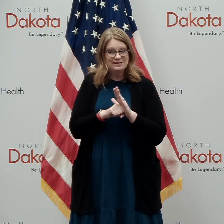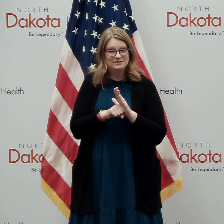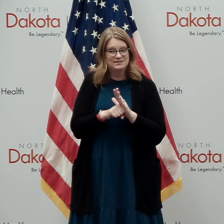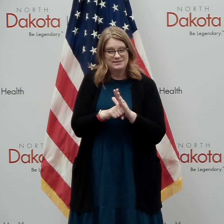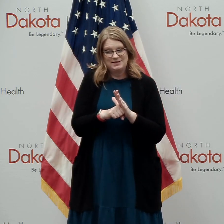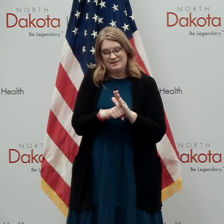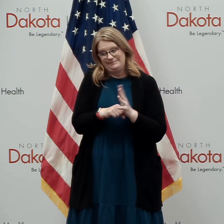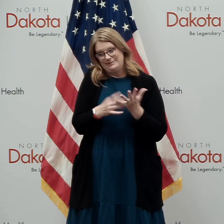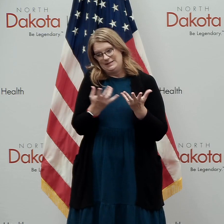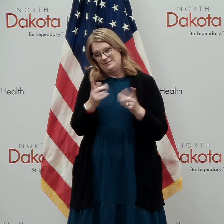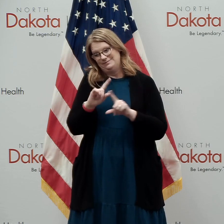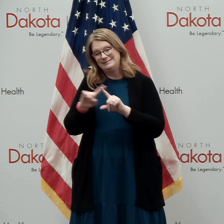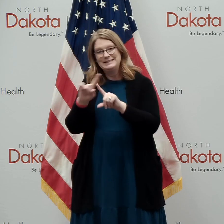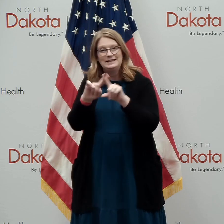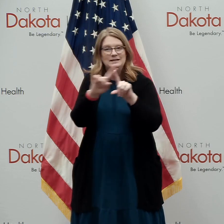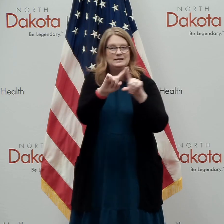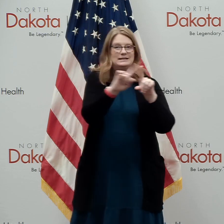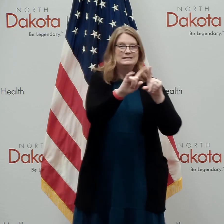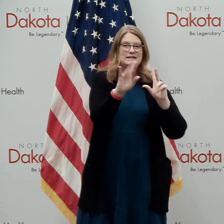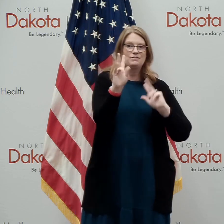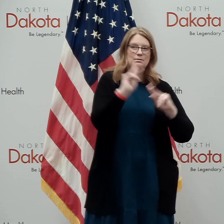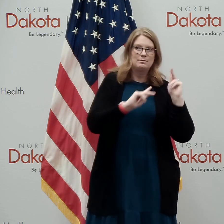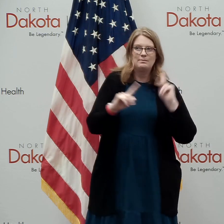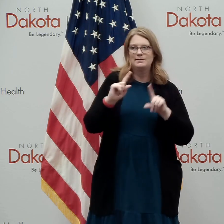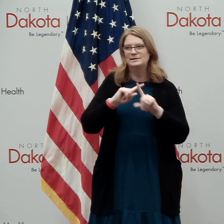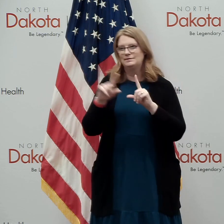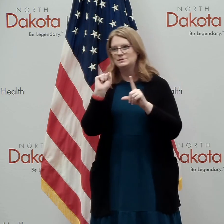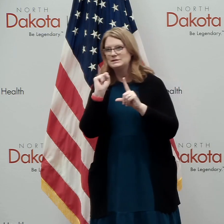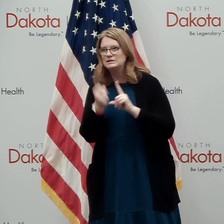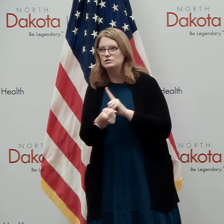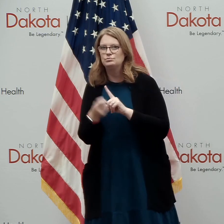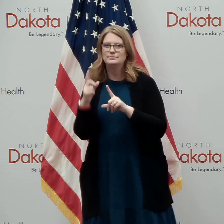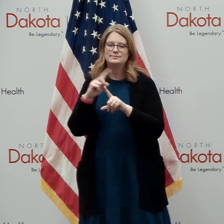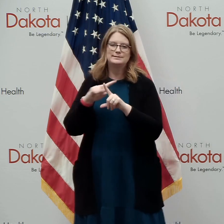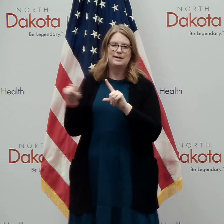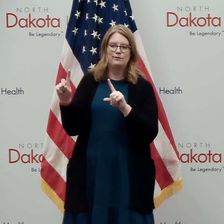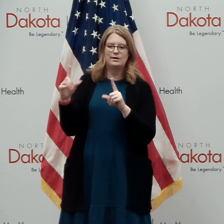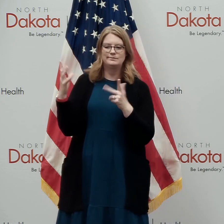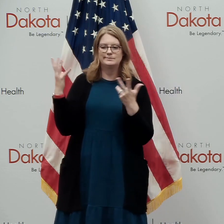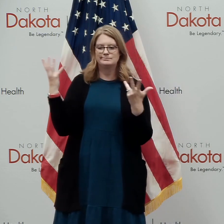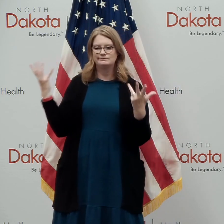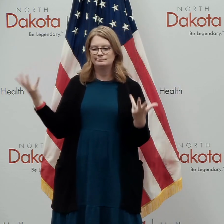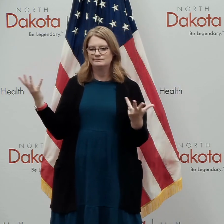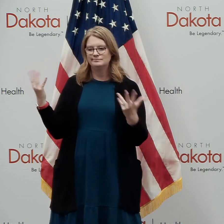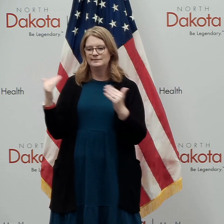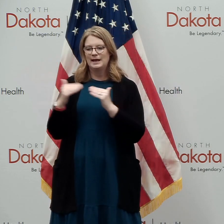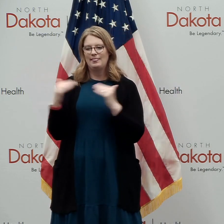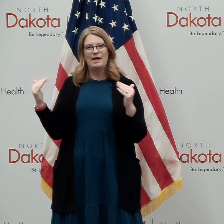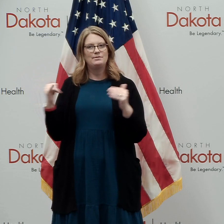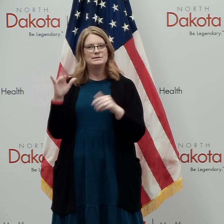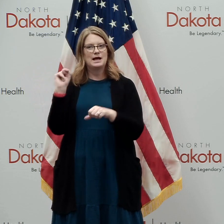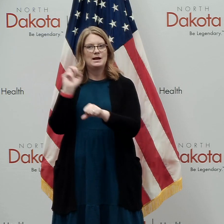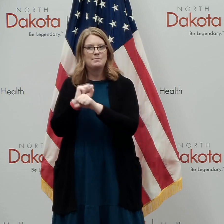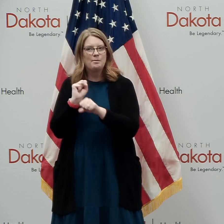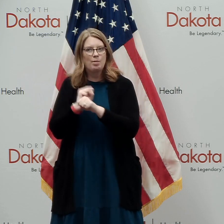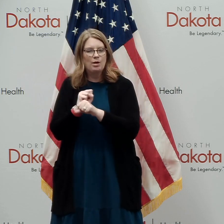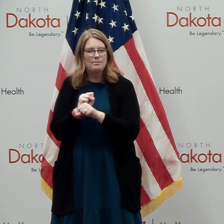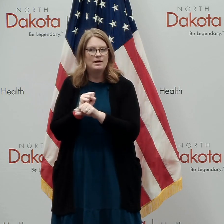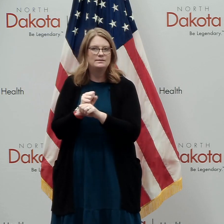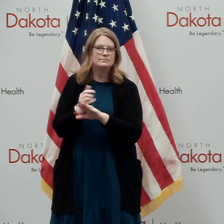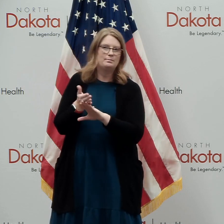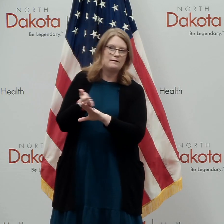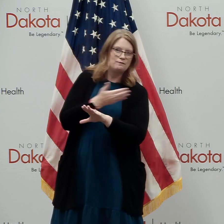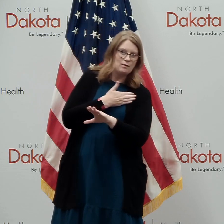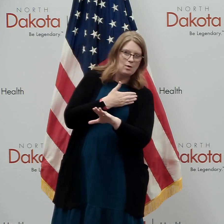demographics, different situations, different levels of different levels of unemployment pre-pandemic,